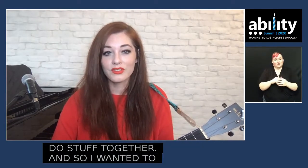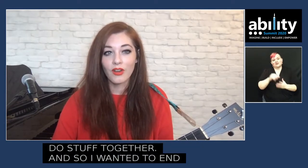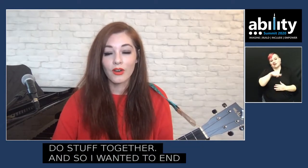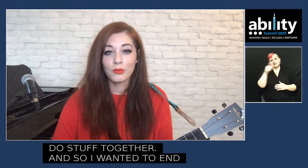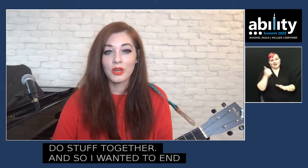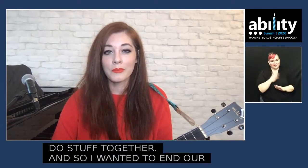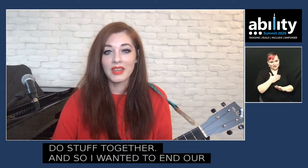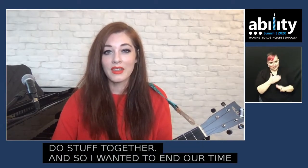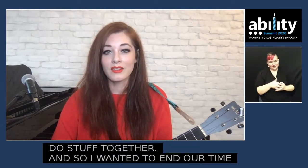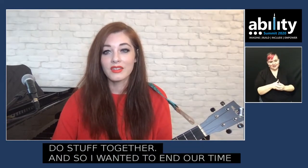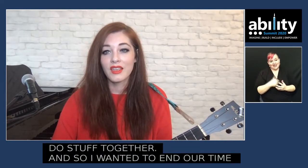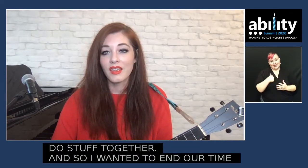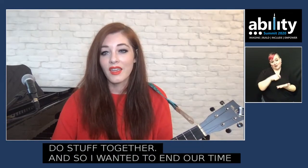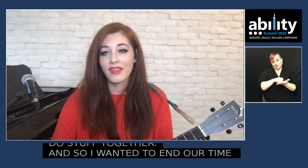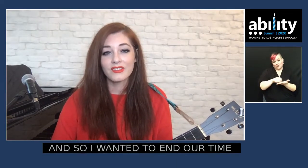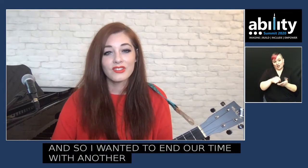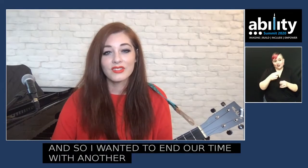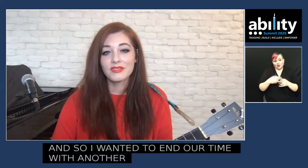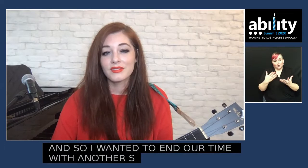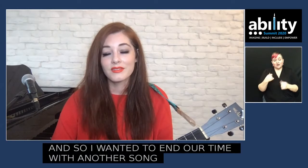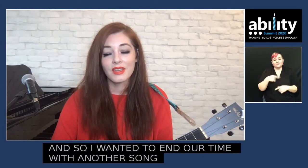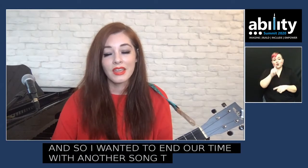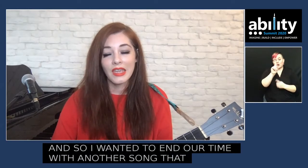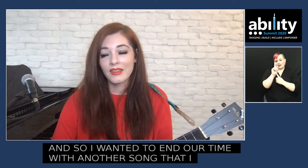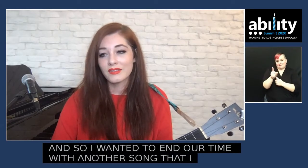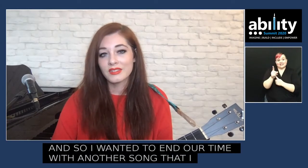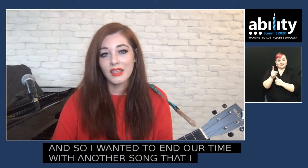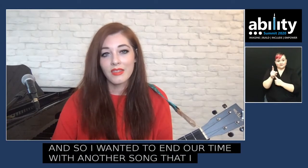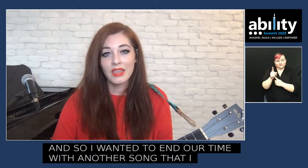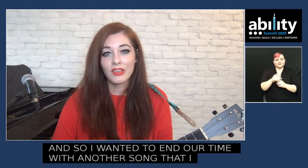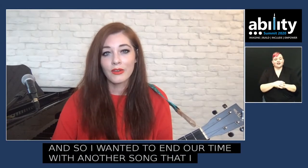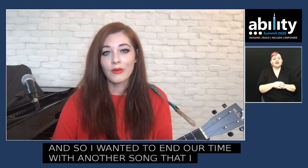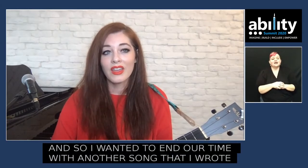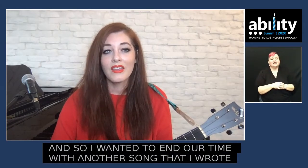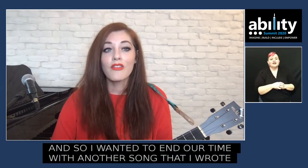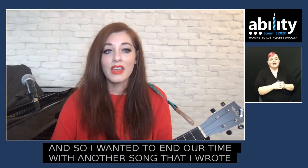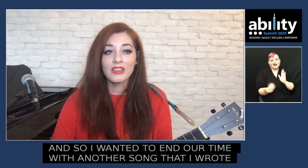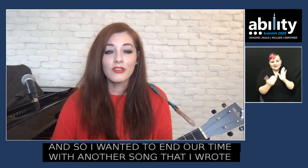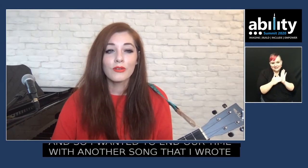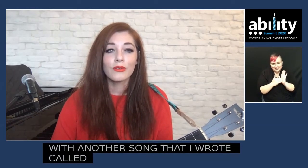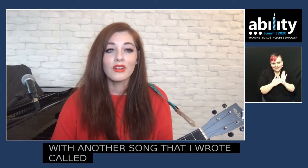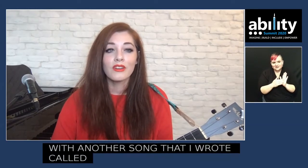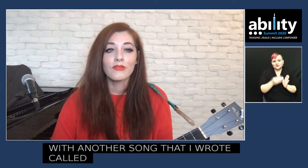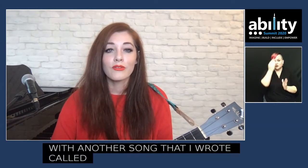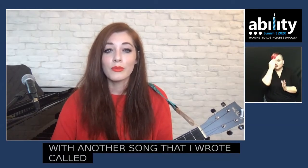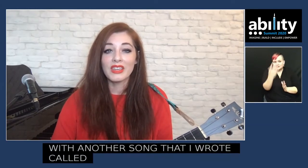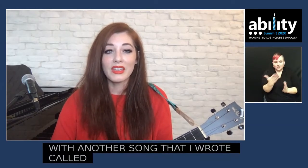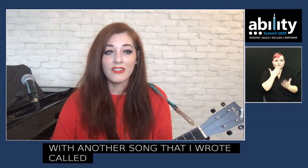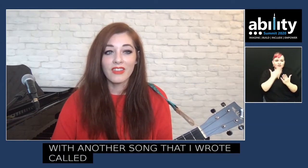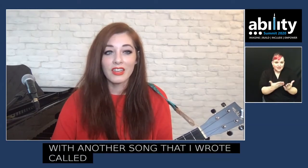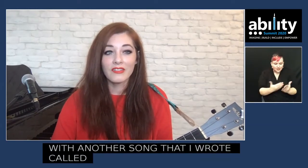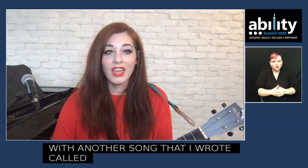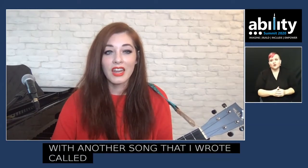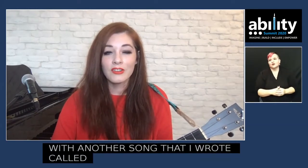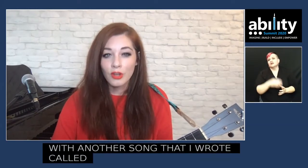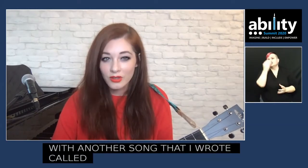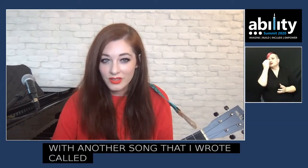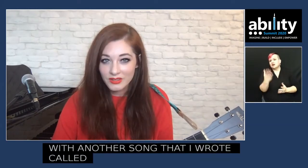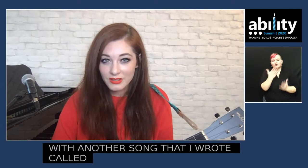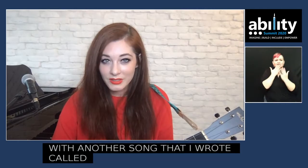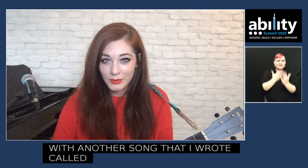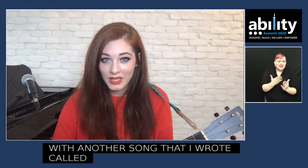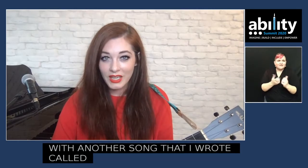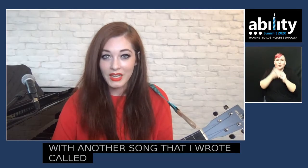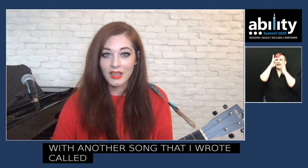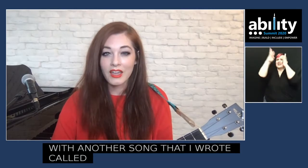I wrote called 1 Minute, and just again to say thank you. Thank you for being innovative, and I know